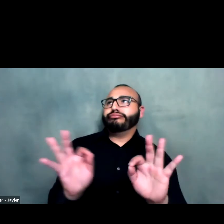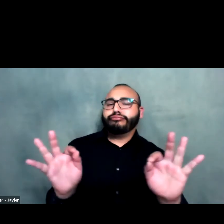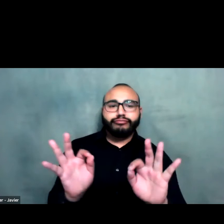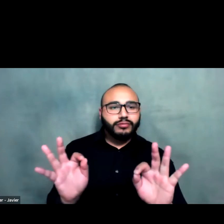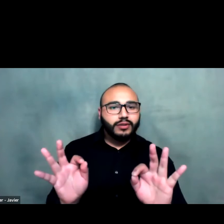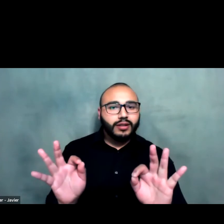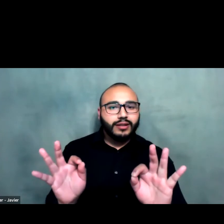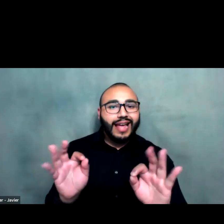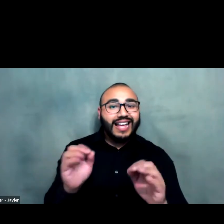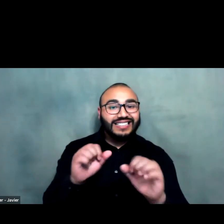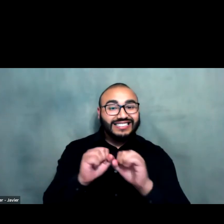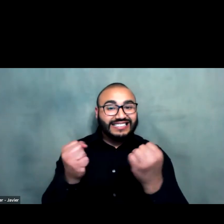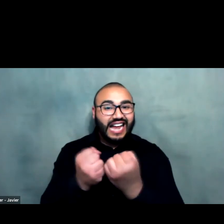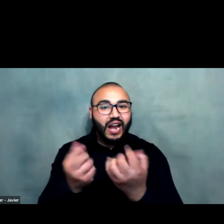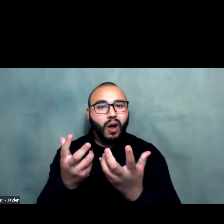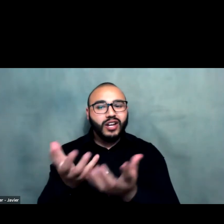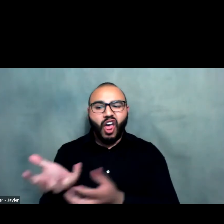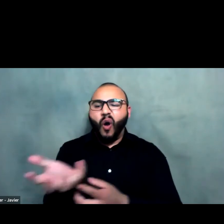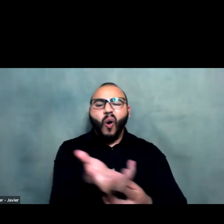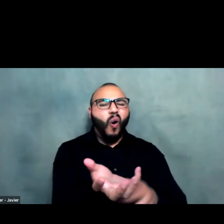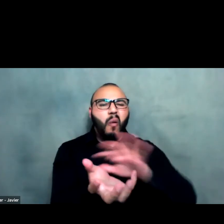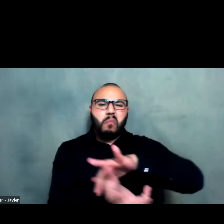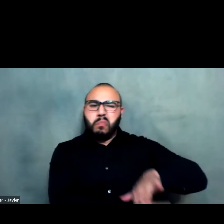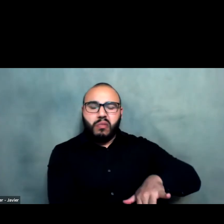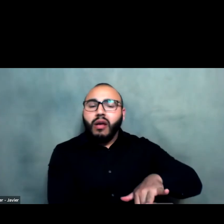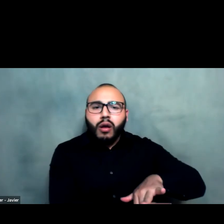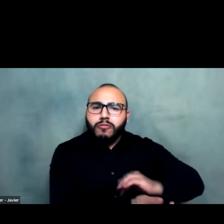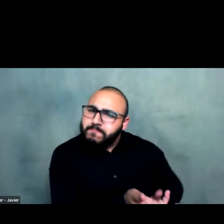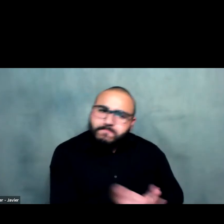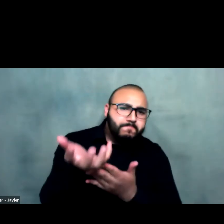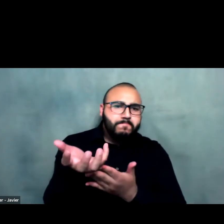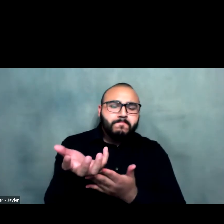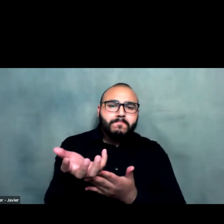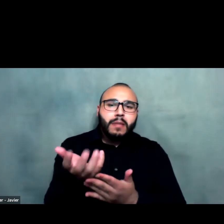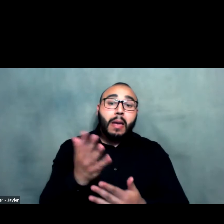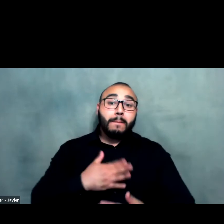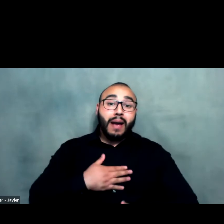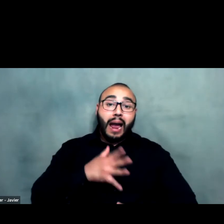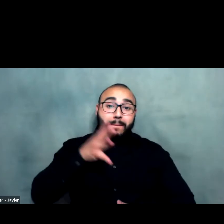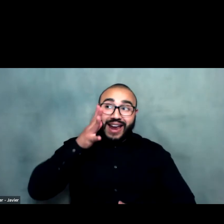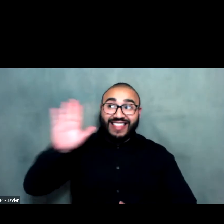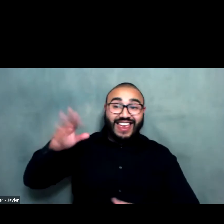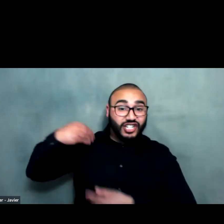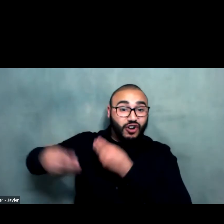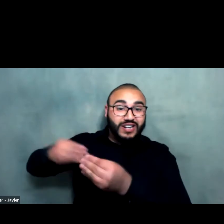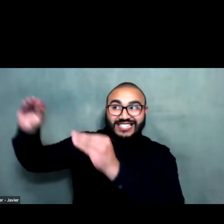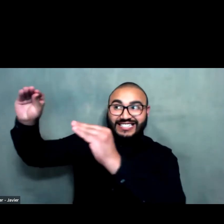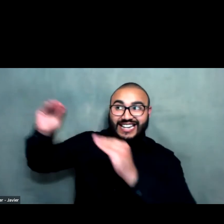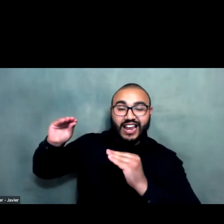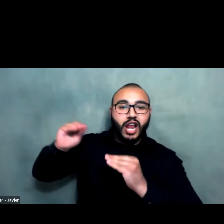in. My parents' generation has taught us to not stand up for ourselves and to speak out.